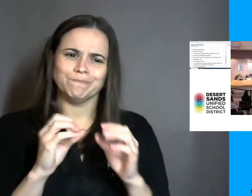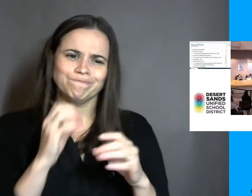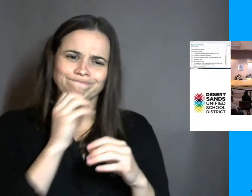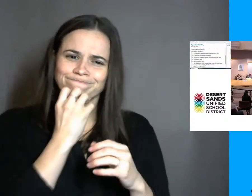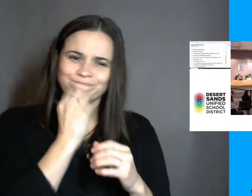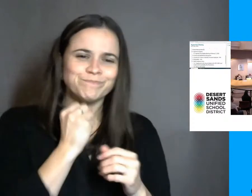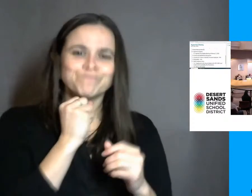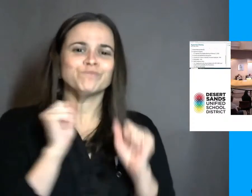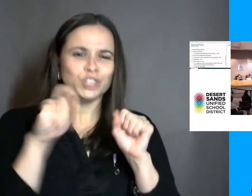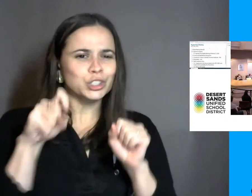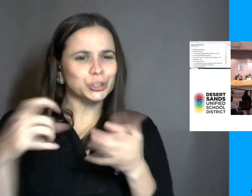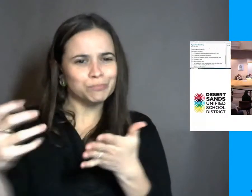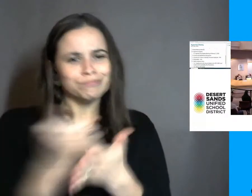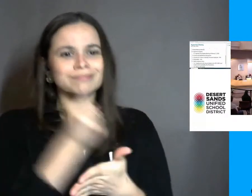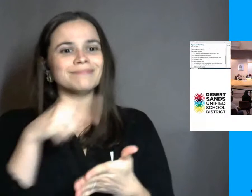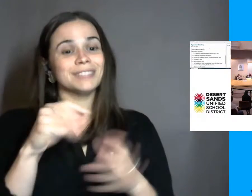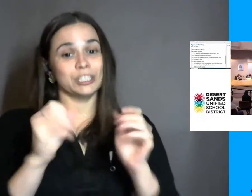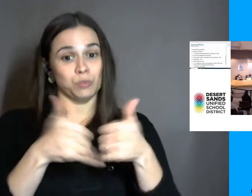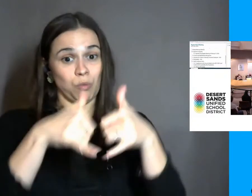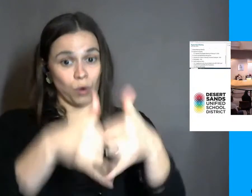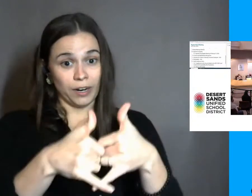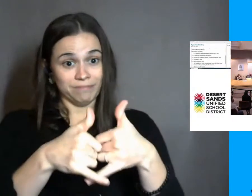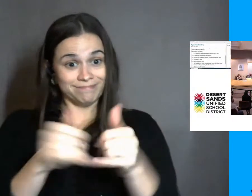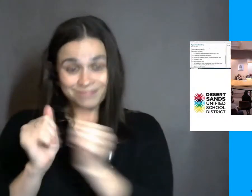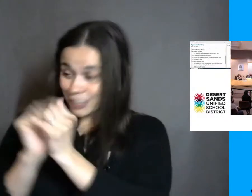Kevin. You can come say something if you'd like.